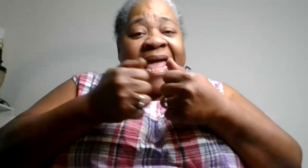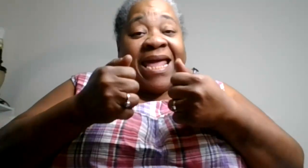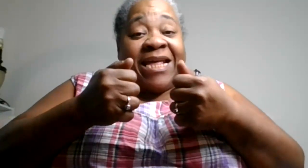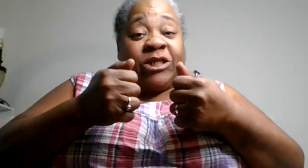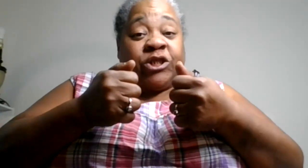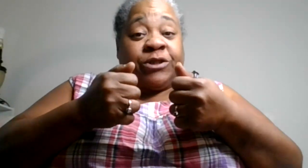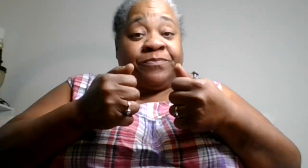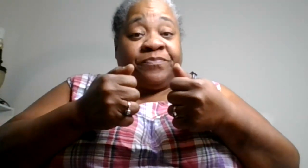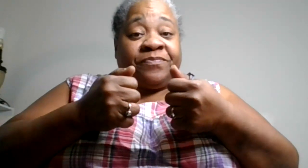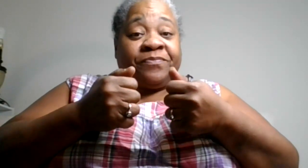Each.